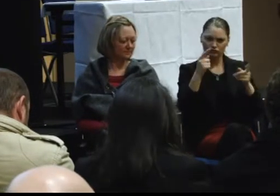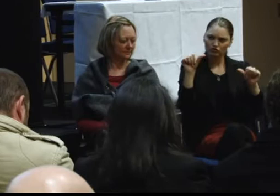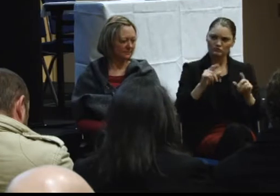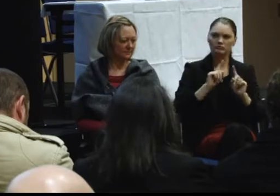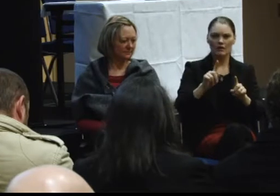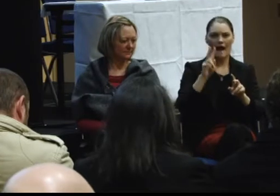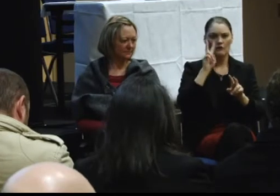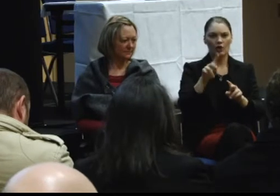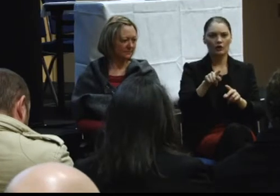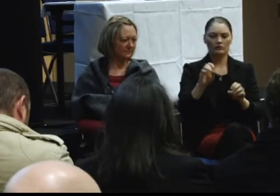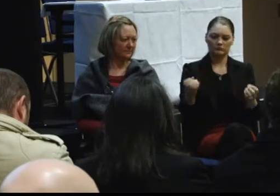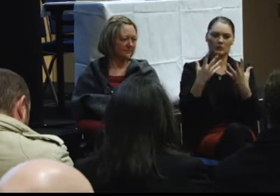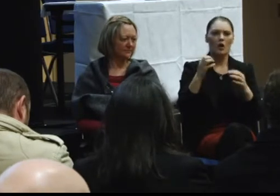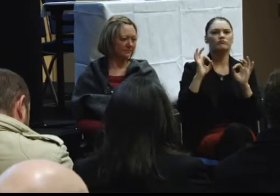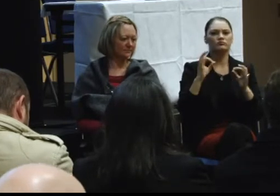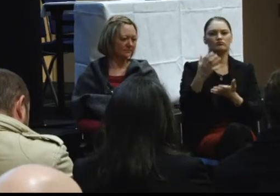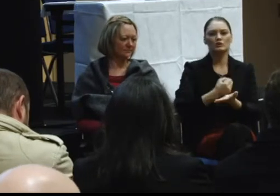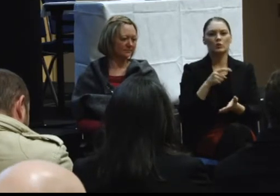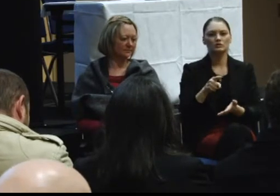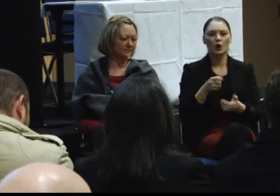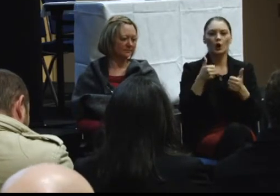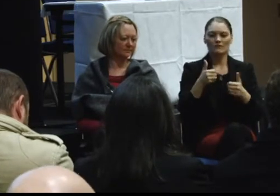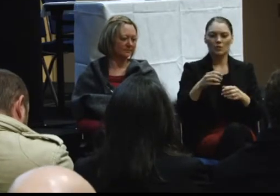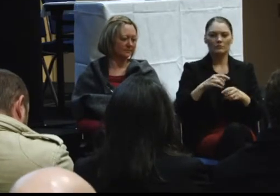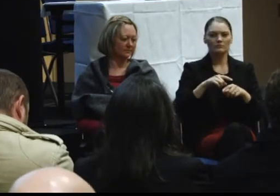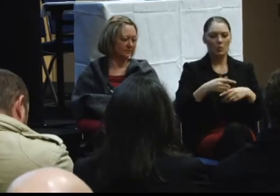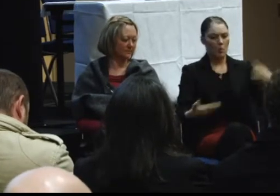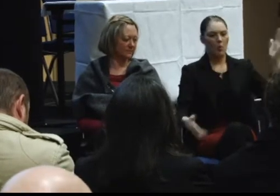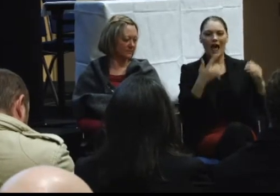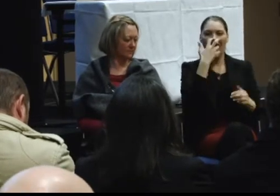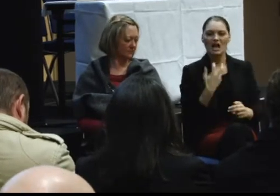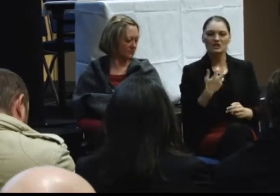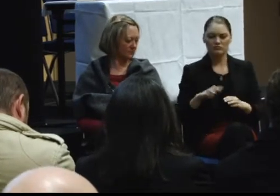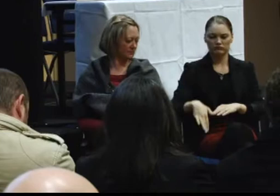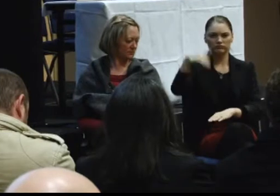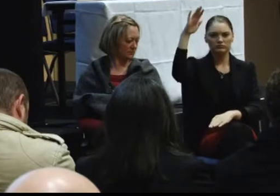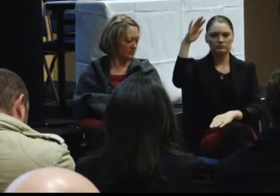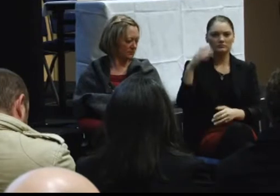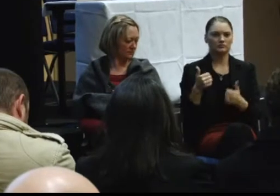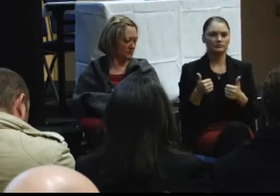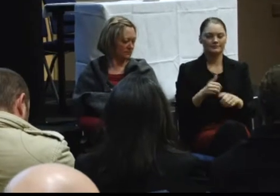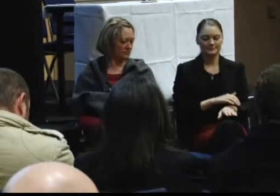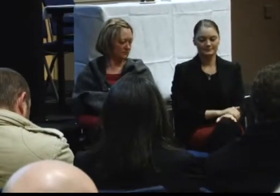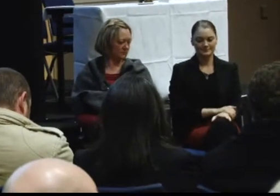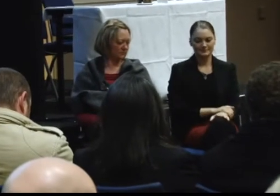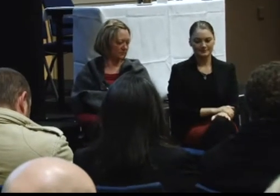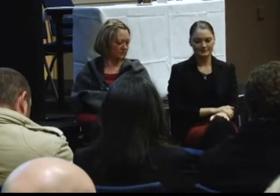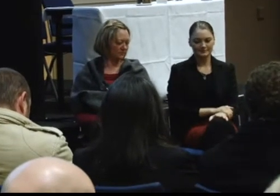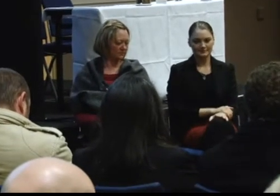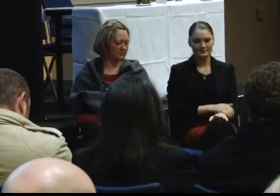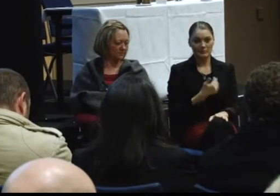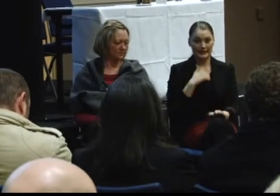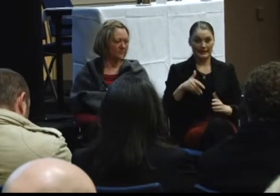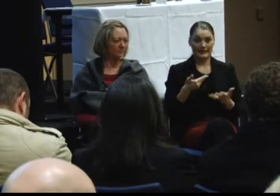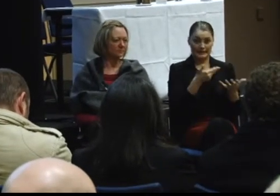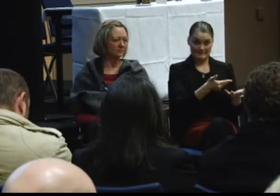it's suited for all age groups, different little websites for each age group. So, yeah. So we do give